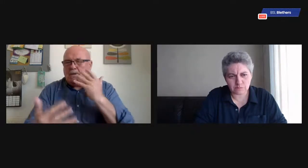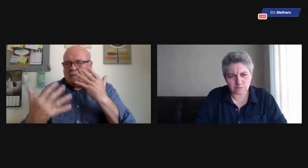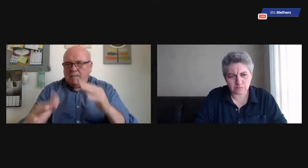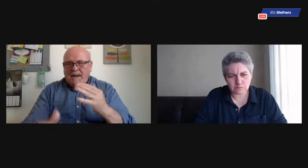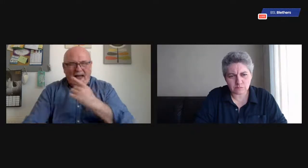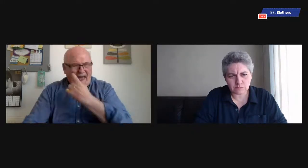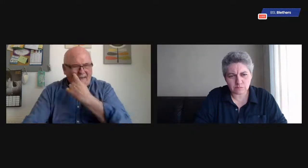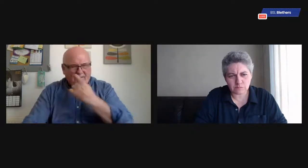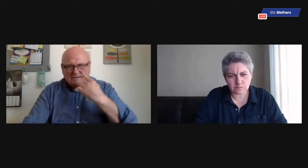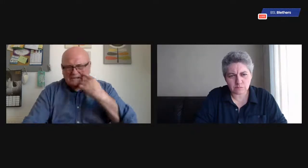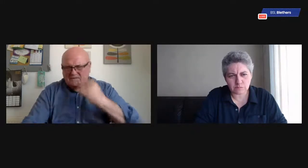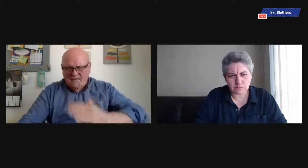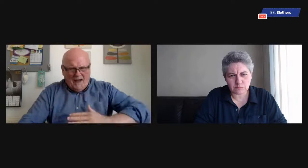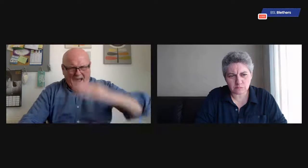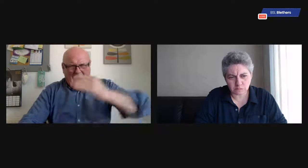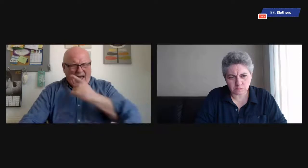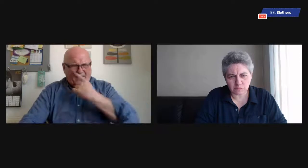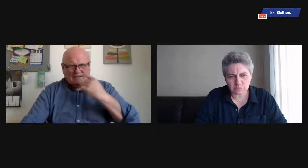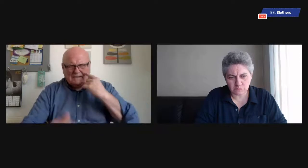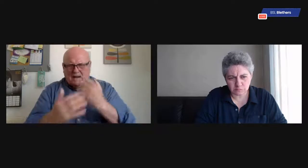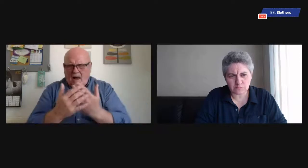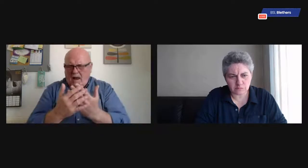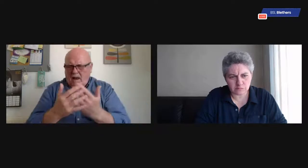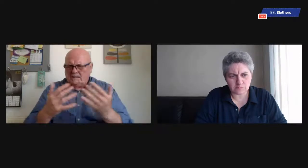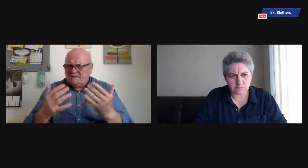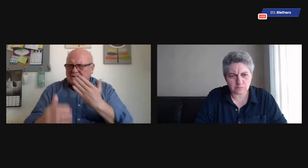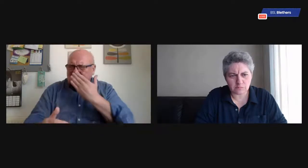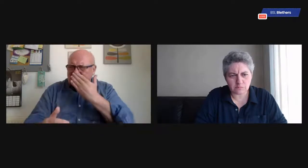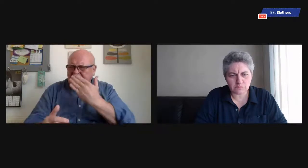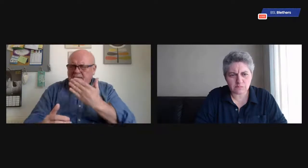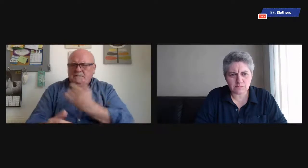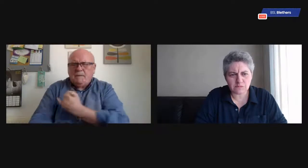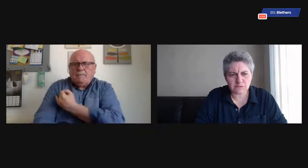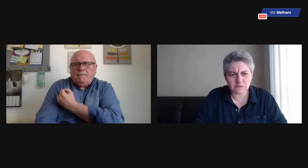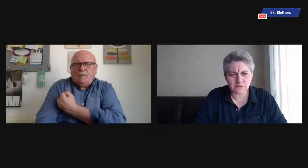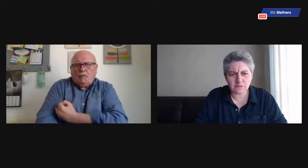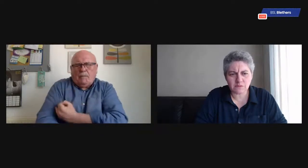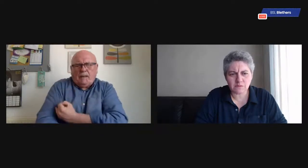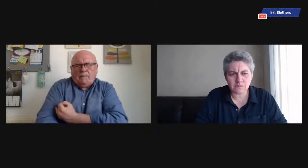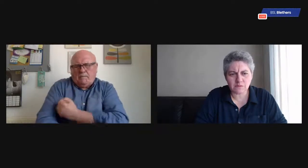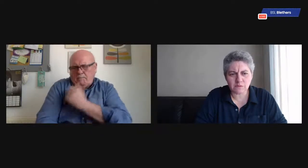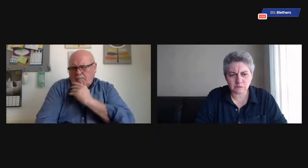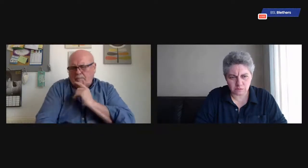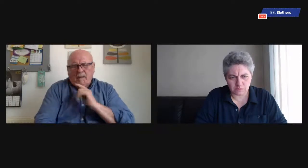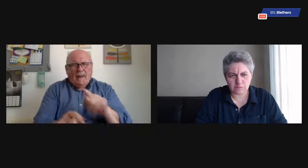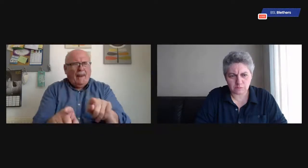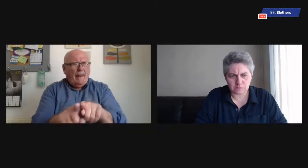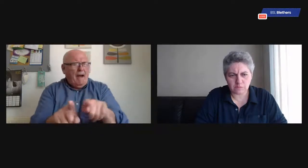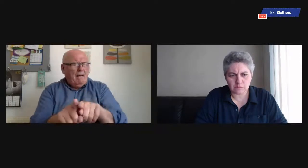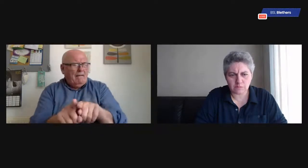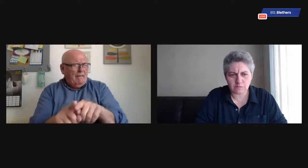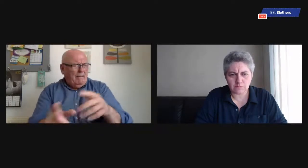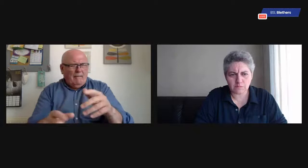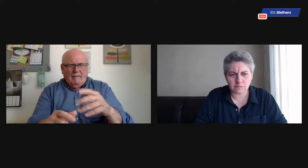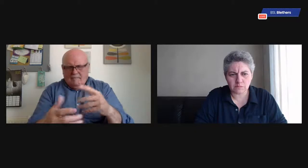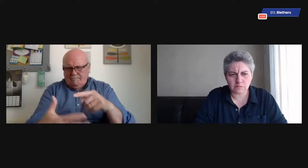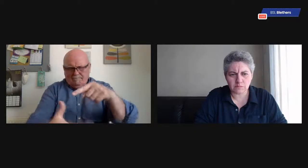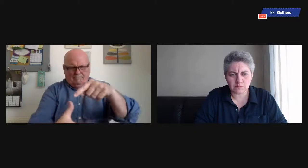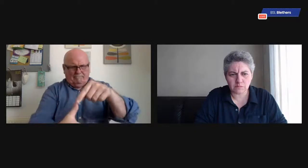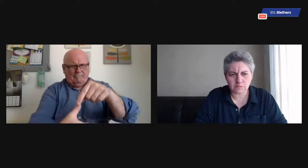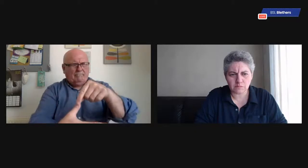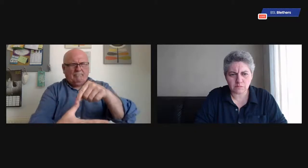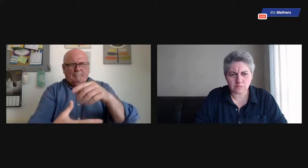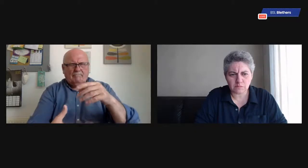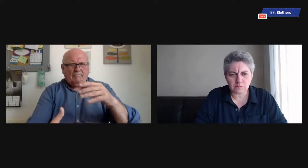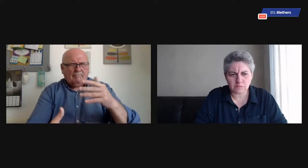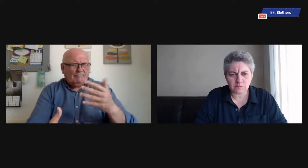was to look about how we could actually set this service up. And it was there was lots of evidence, high evidence, or substantial